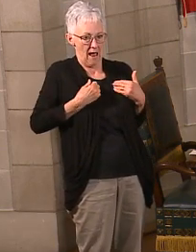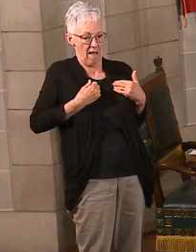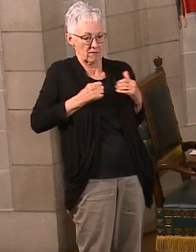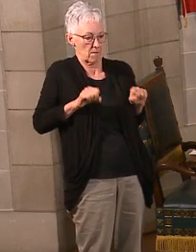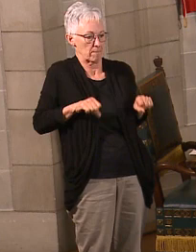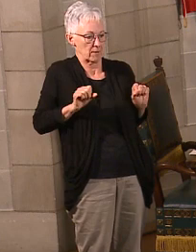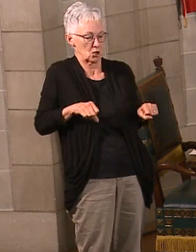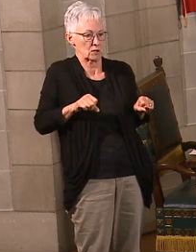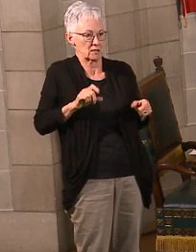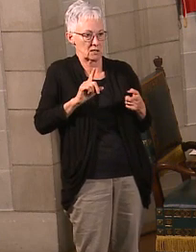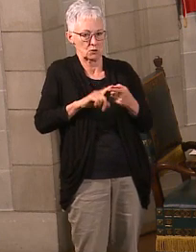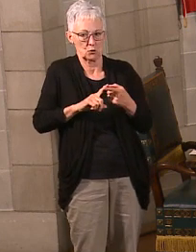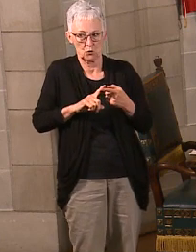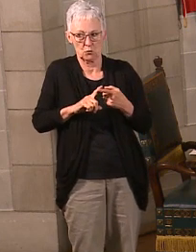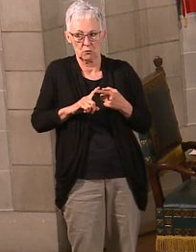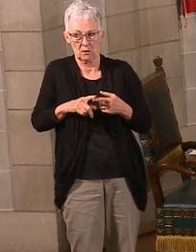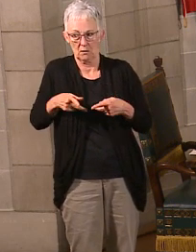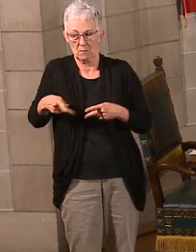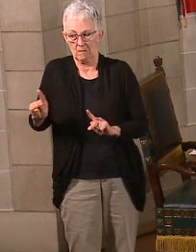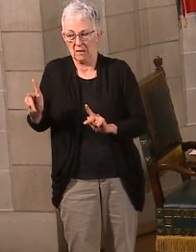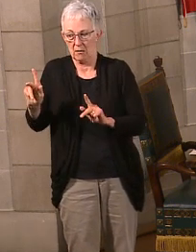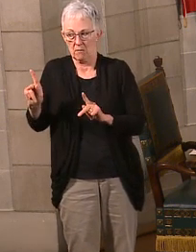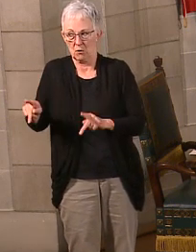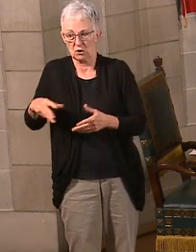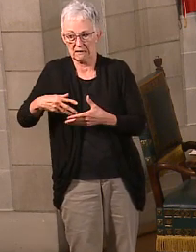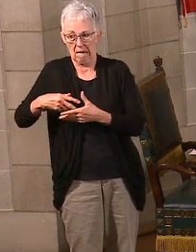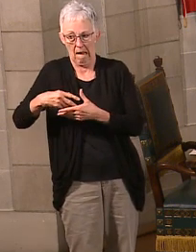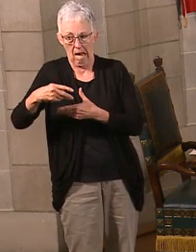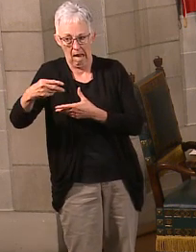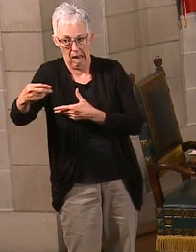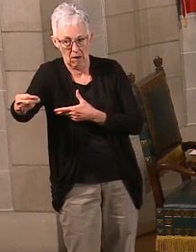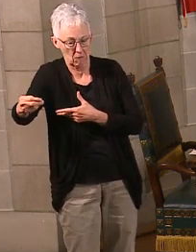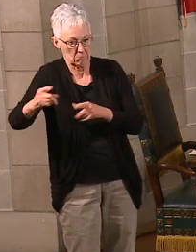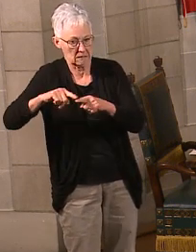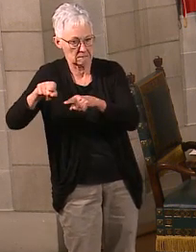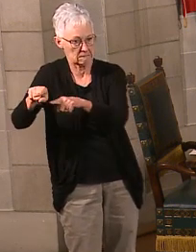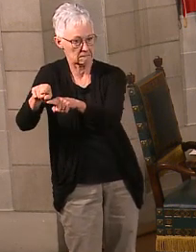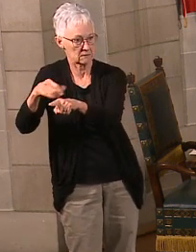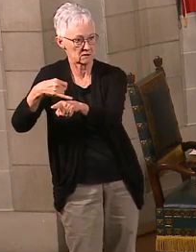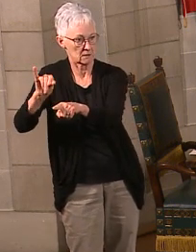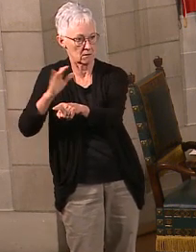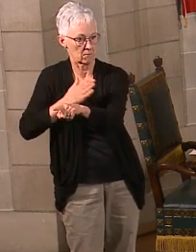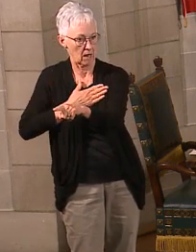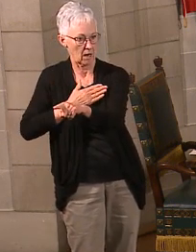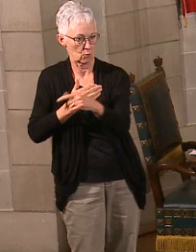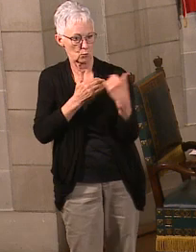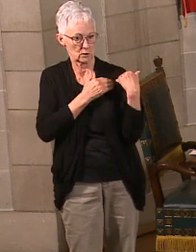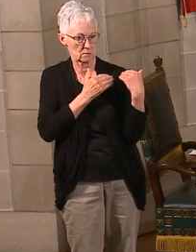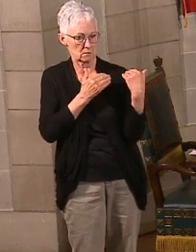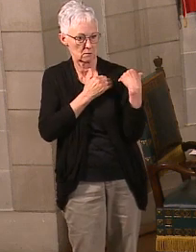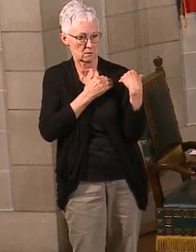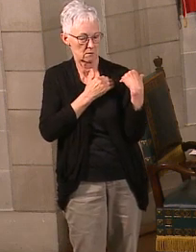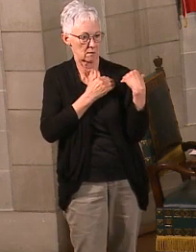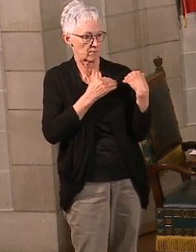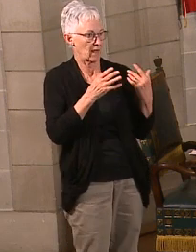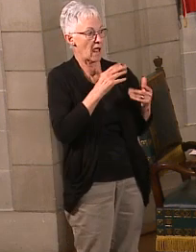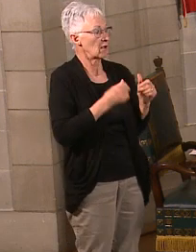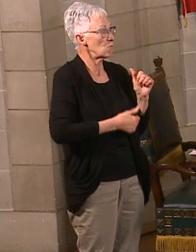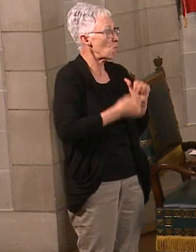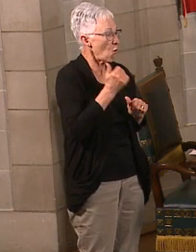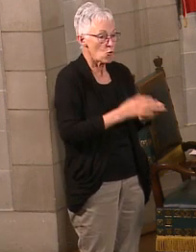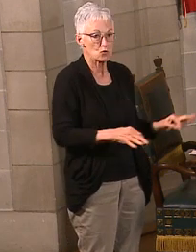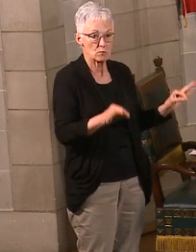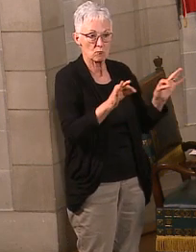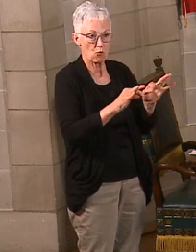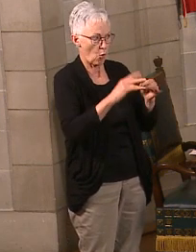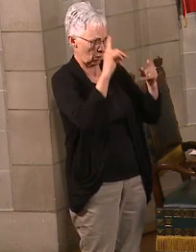else that are still my responsibility. But really, more important to me is the public safety issues. And it's twofold. We don't need to